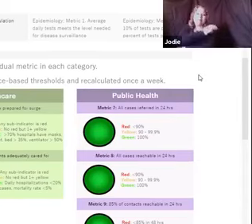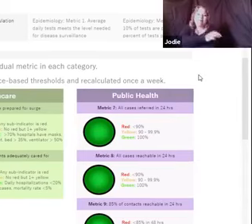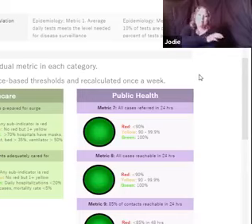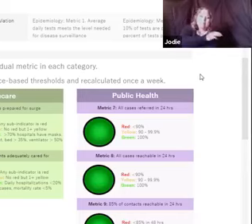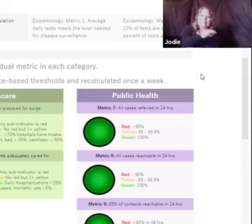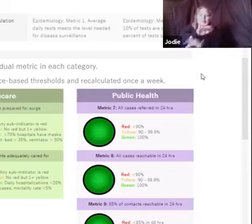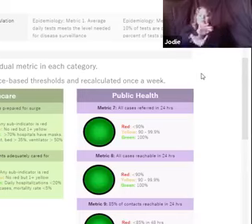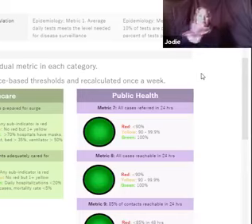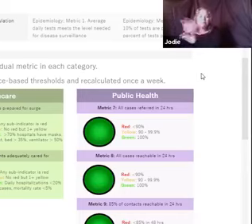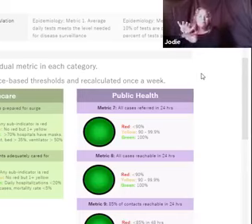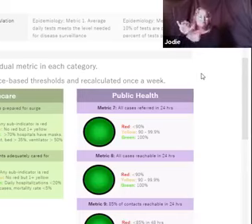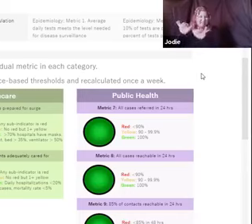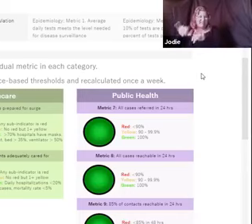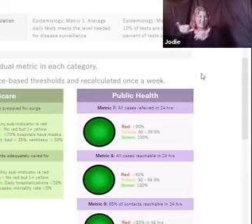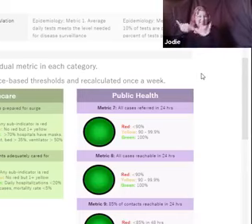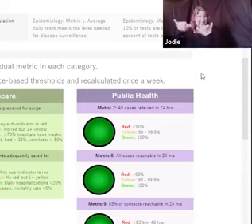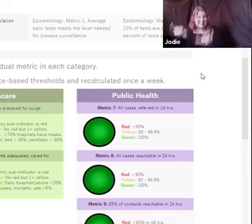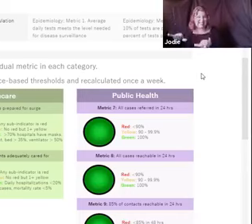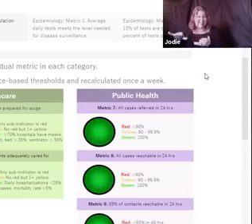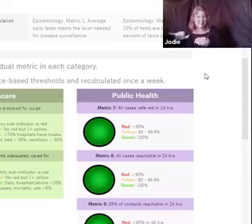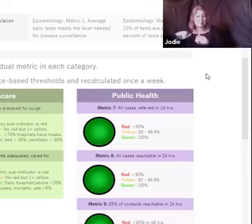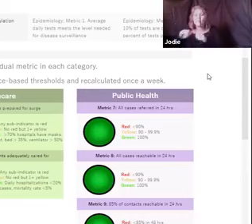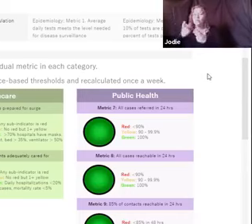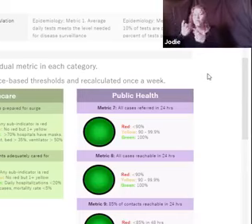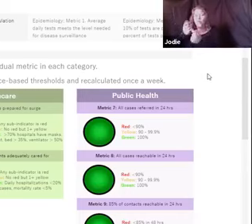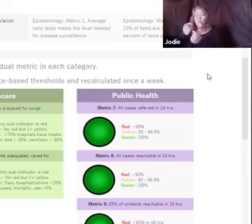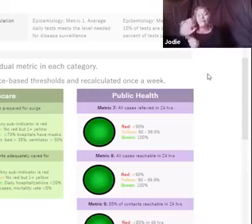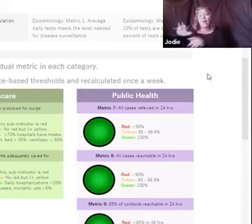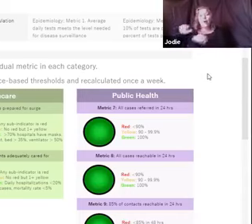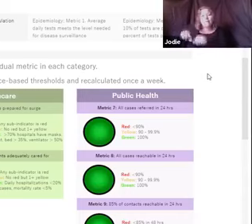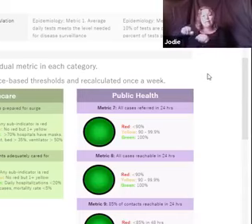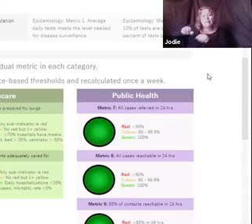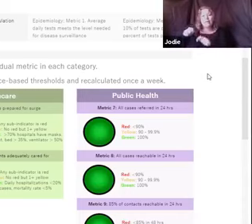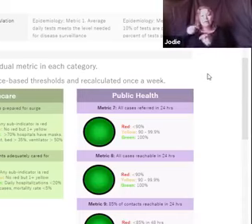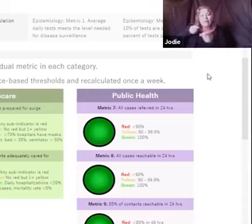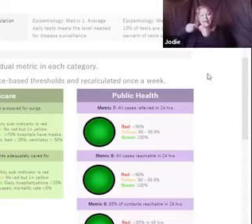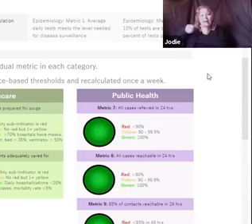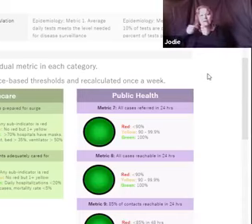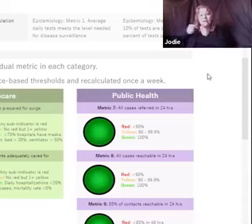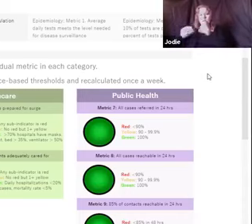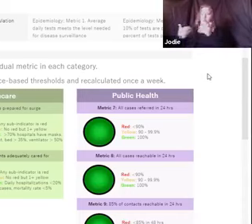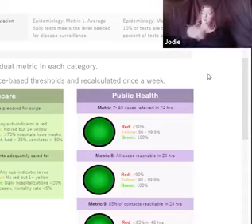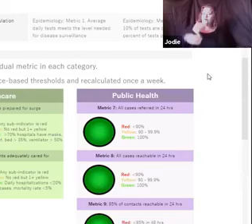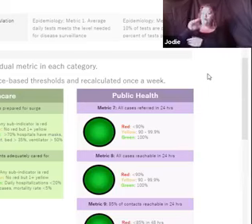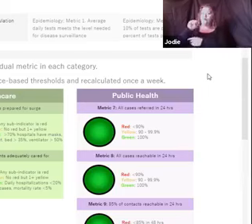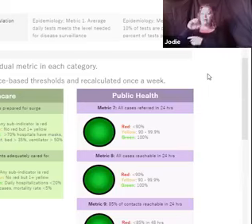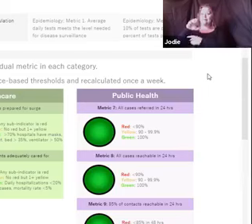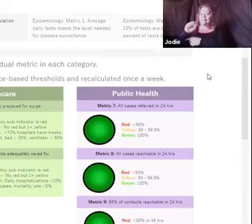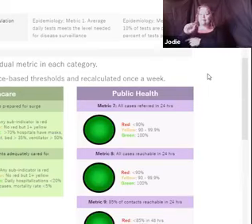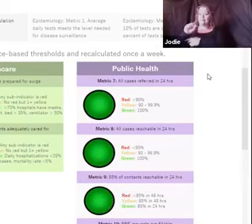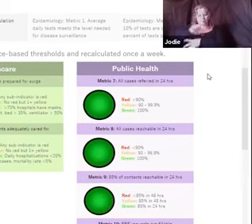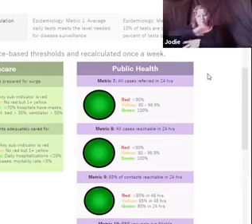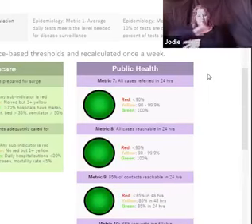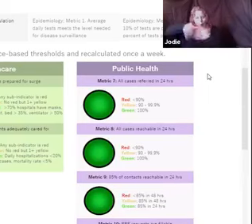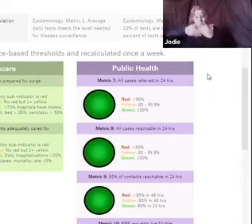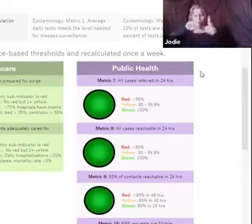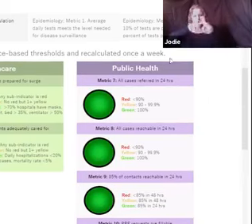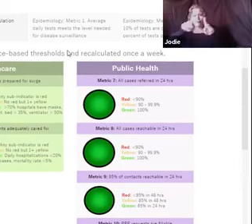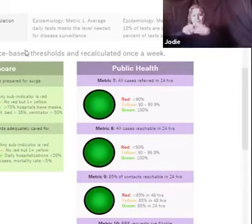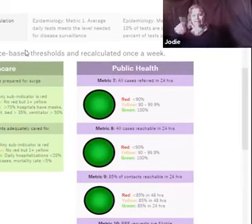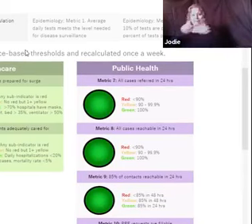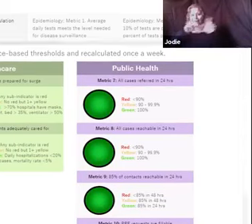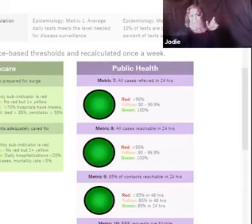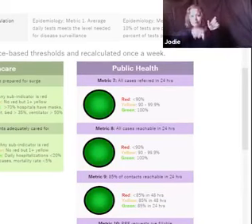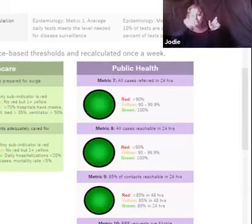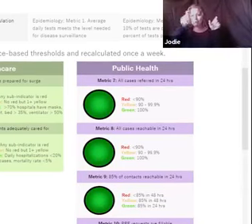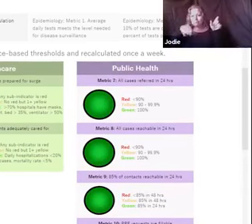in cases over the next 1 to 2 weeks. So all of these metrics are important in and of themselves. It's not just